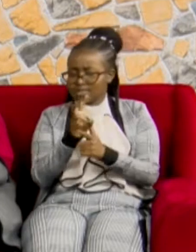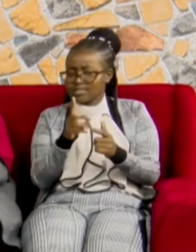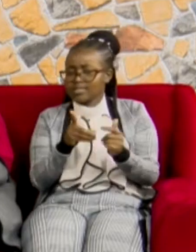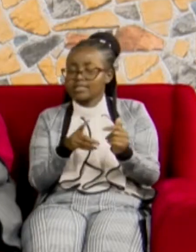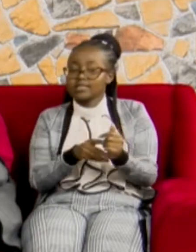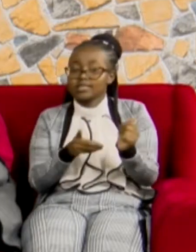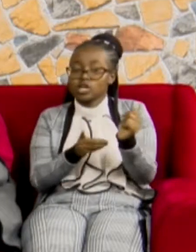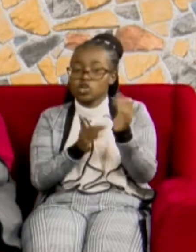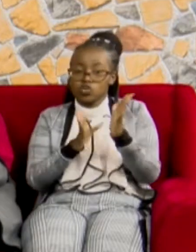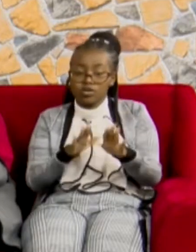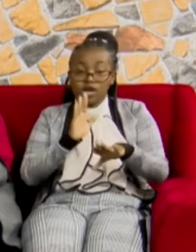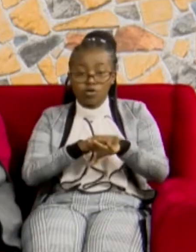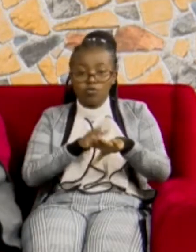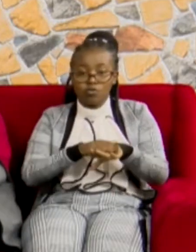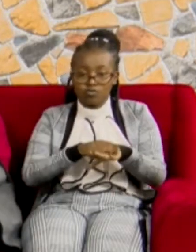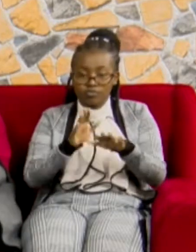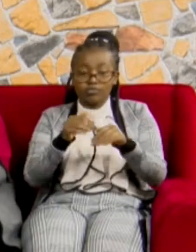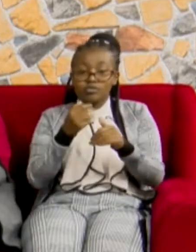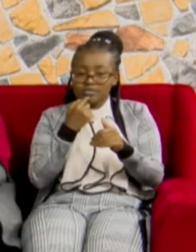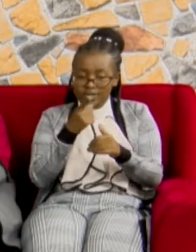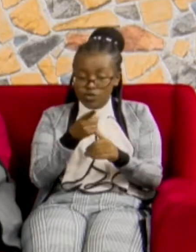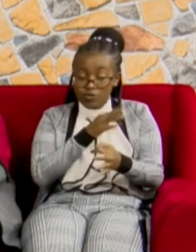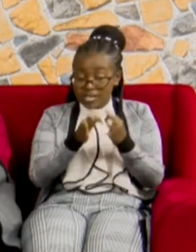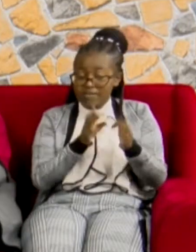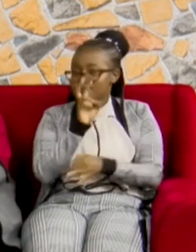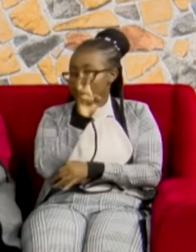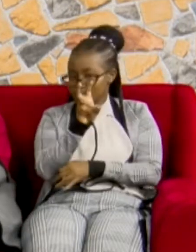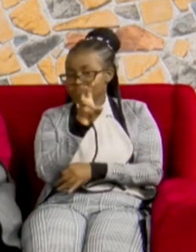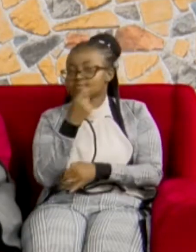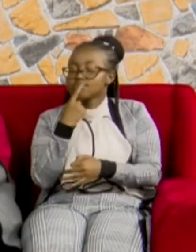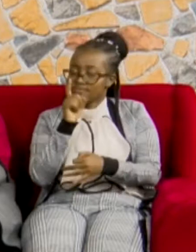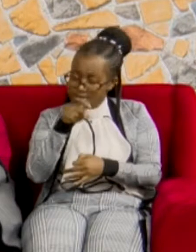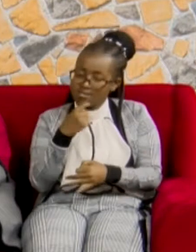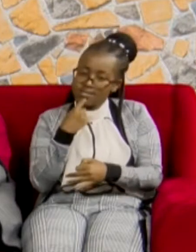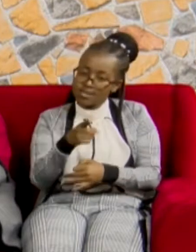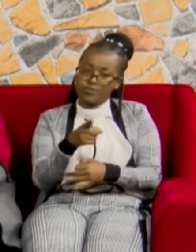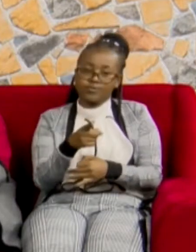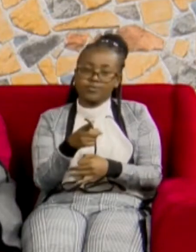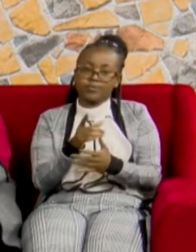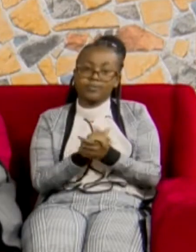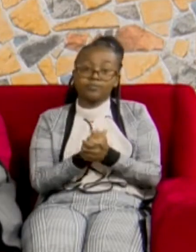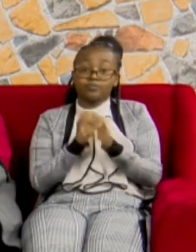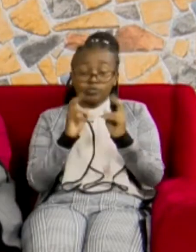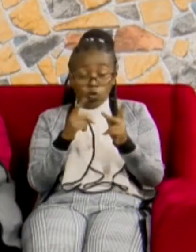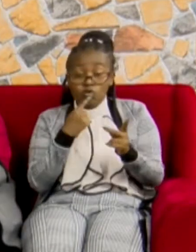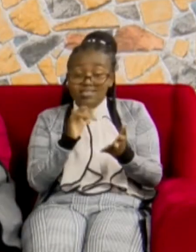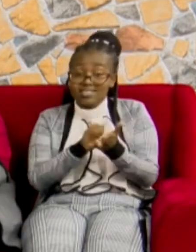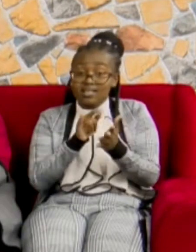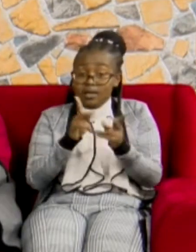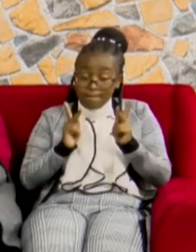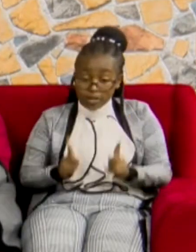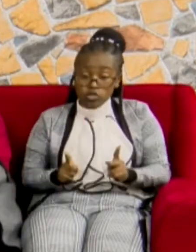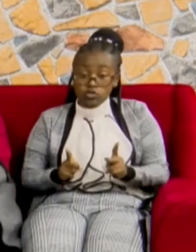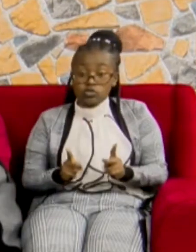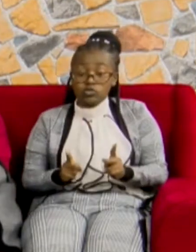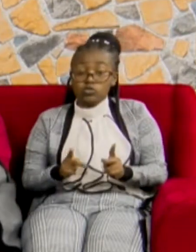pediatricians there are good with referring. Once they see something is the matter. Okay. So would you say that the person, or now